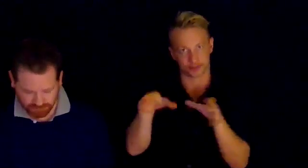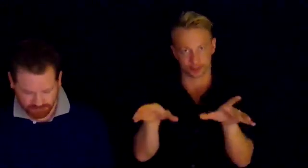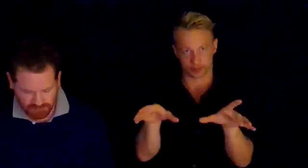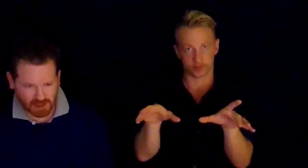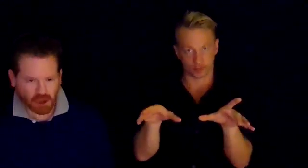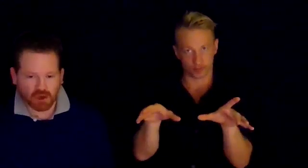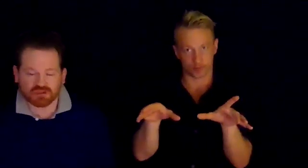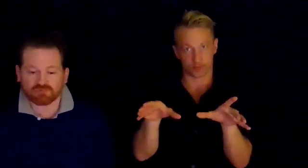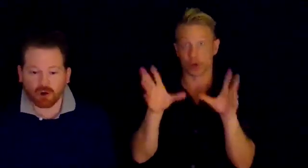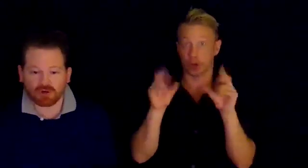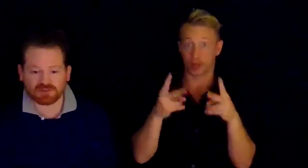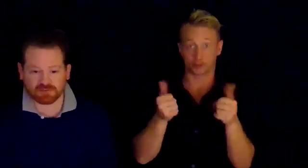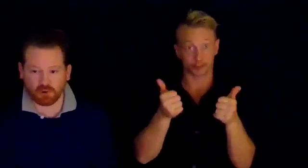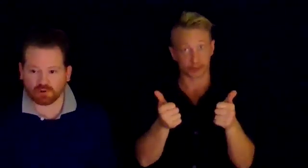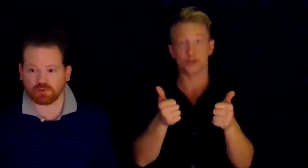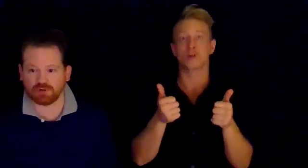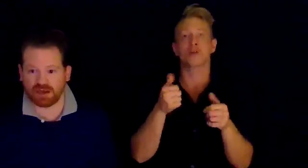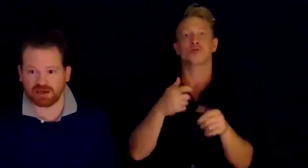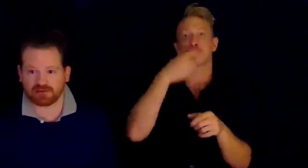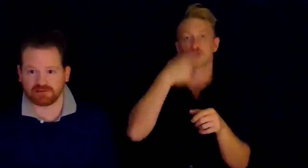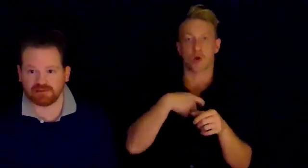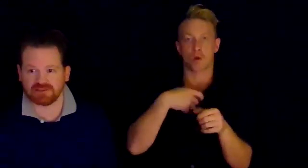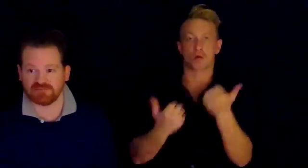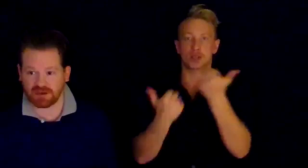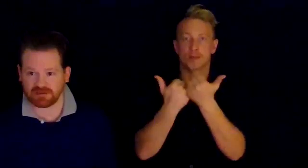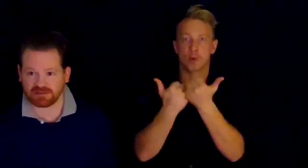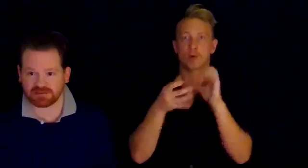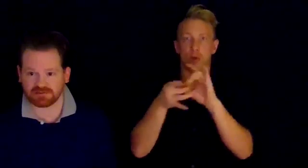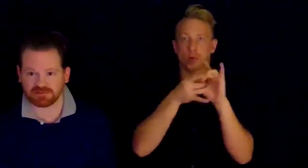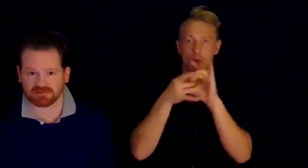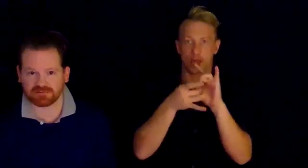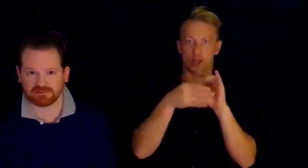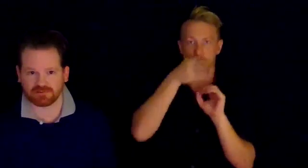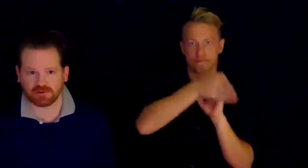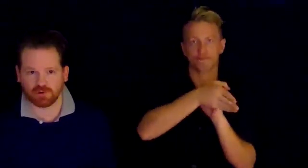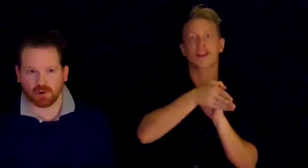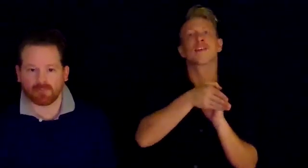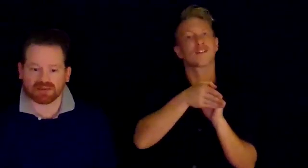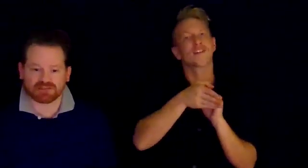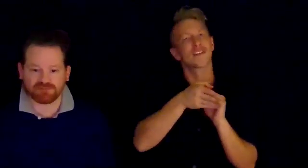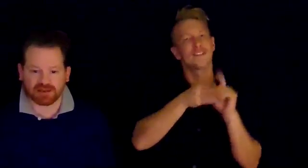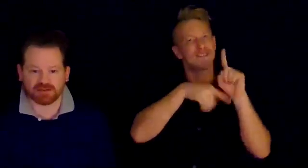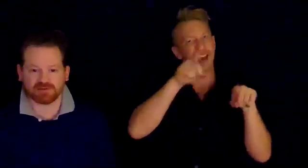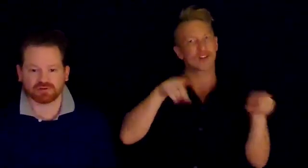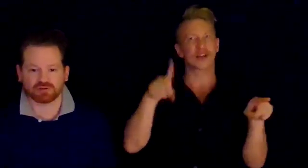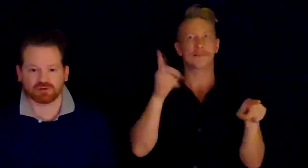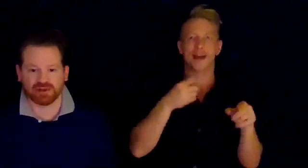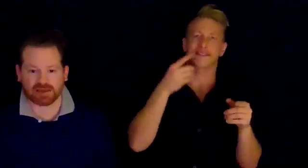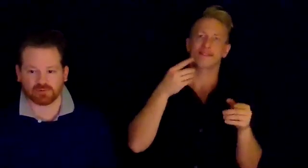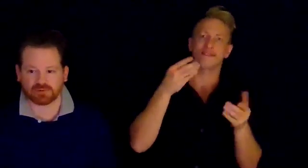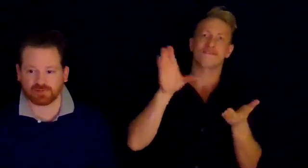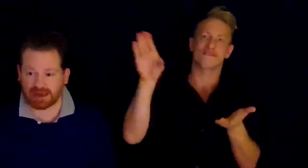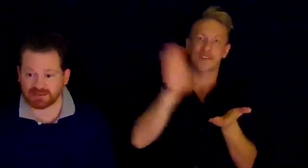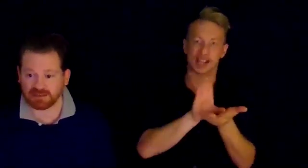Okay, so the role of a support coordinator is varied, but it's funding